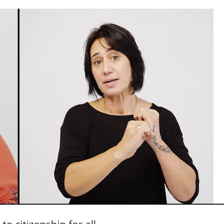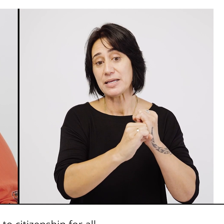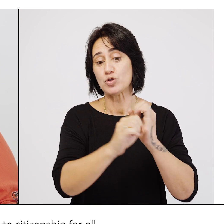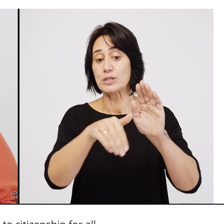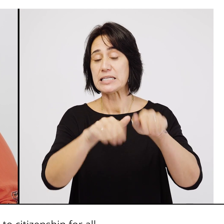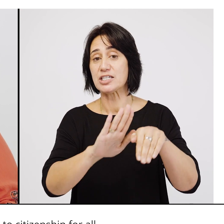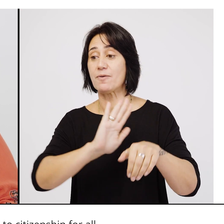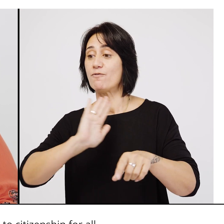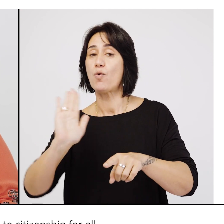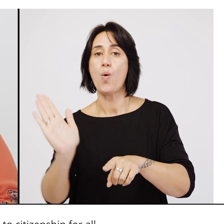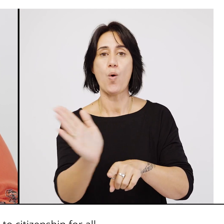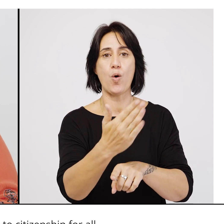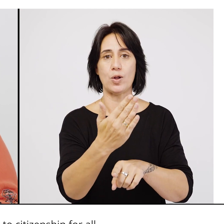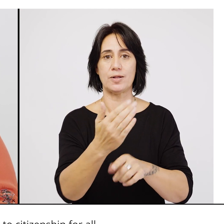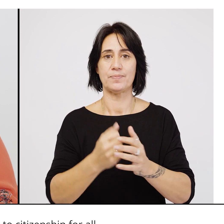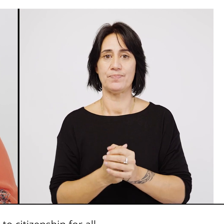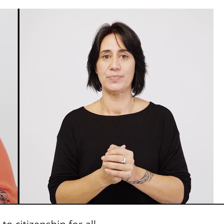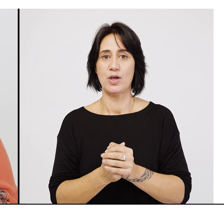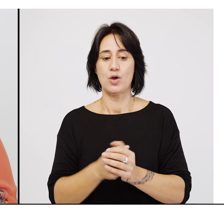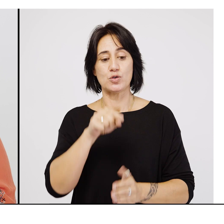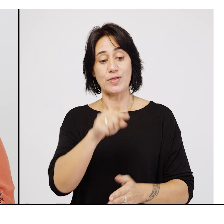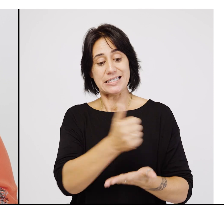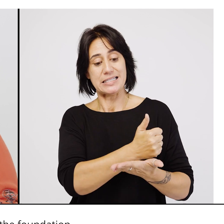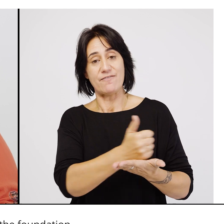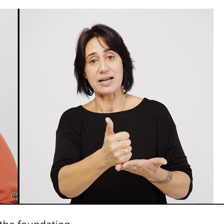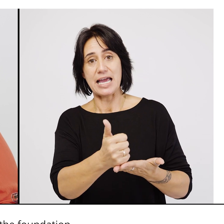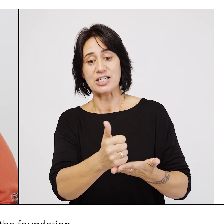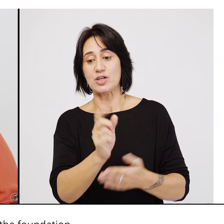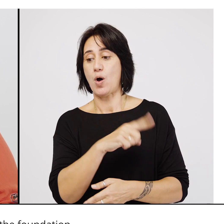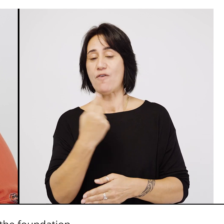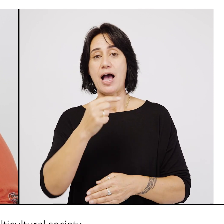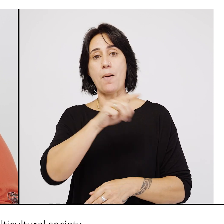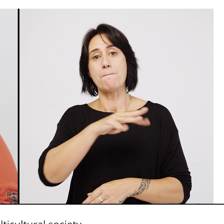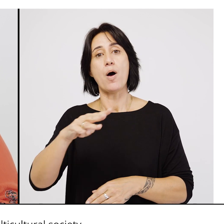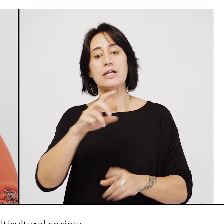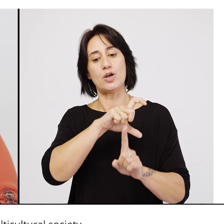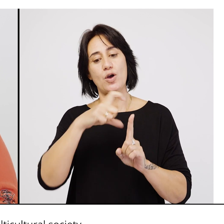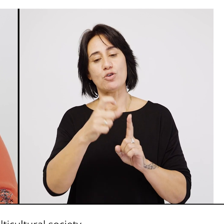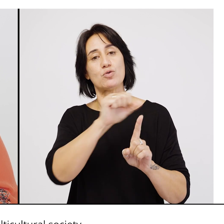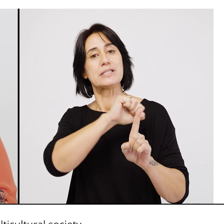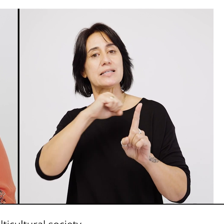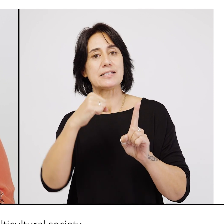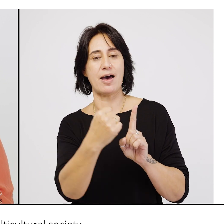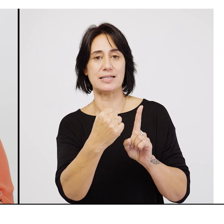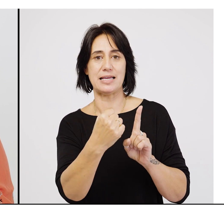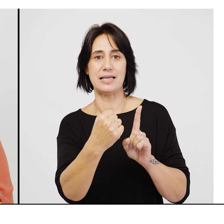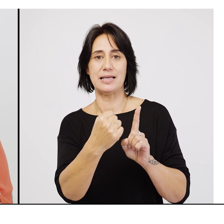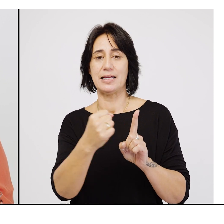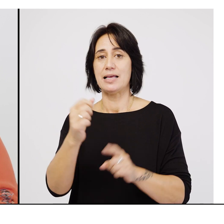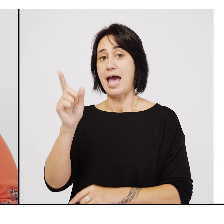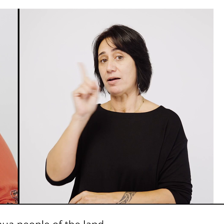focuses on a commitment to citizenship for all. This is the foundation of our multicultural